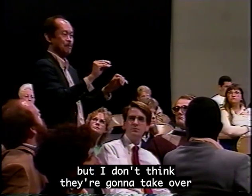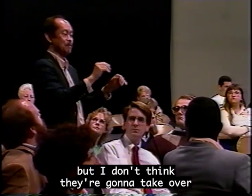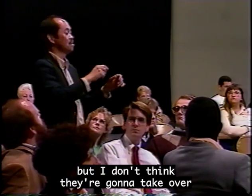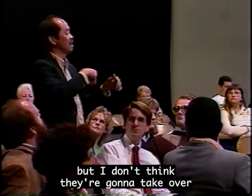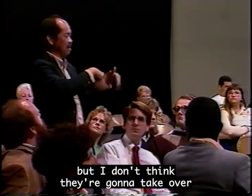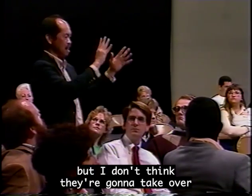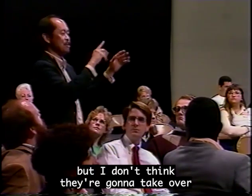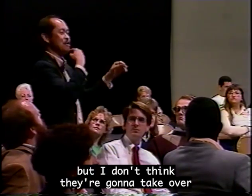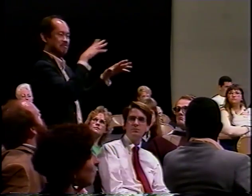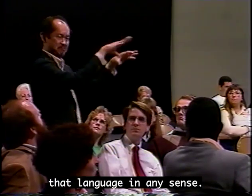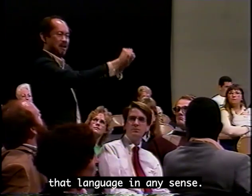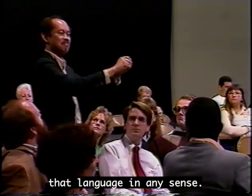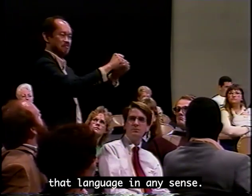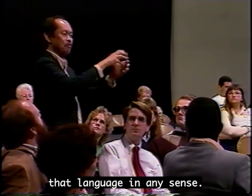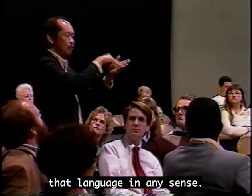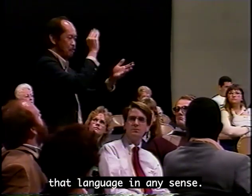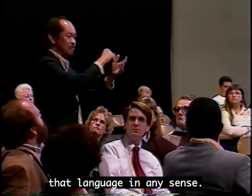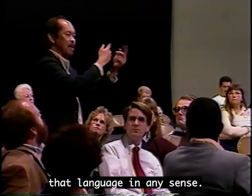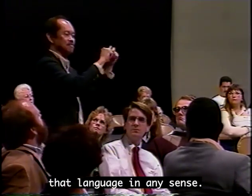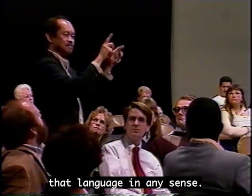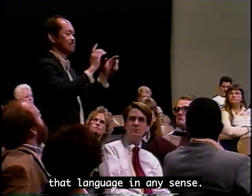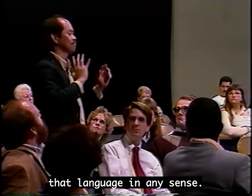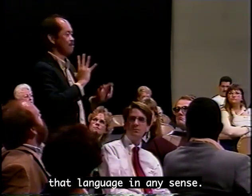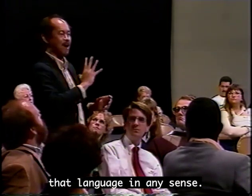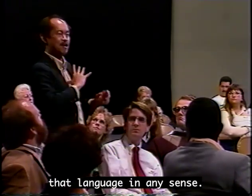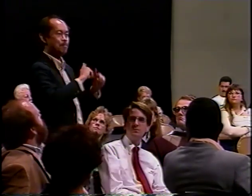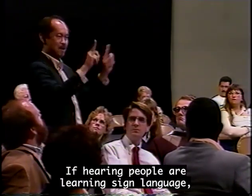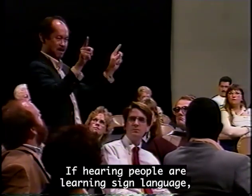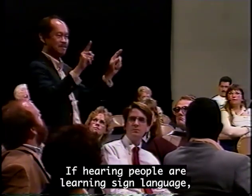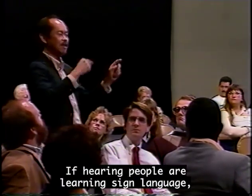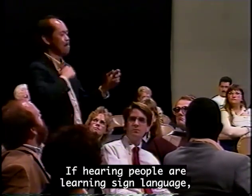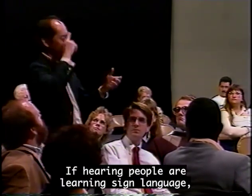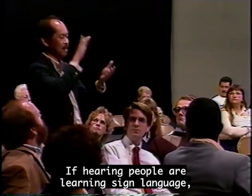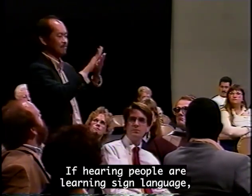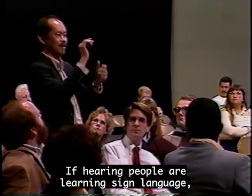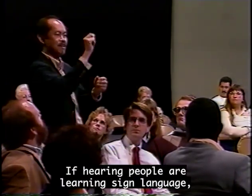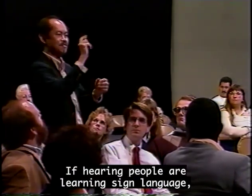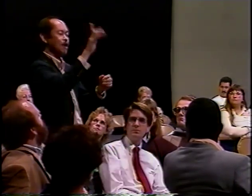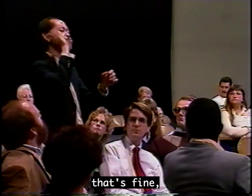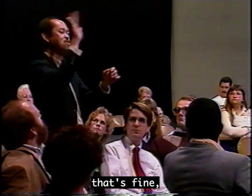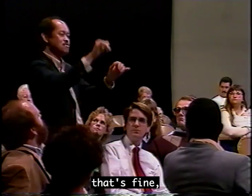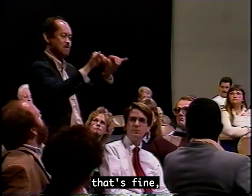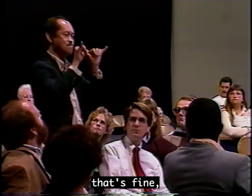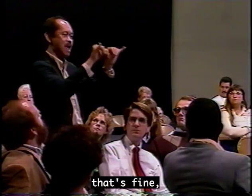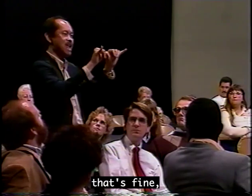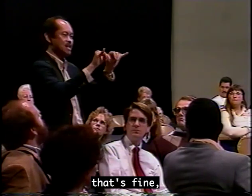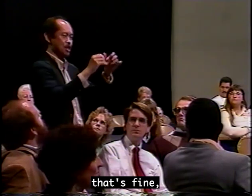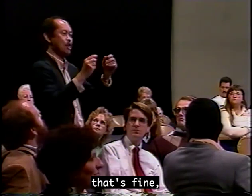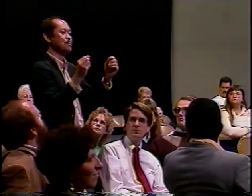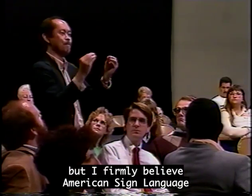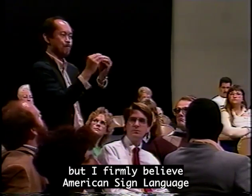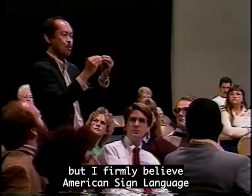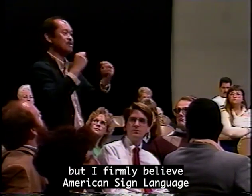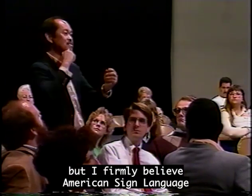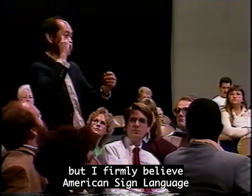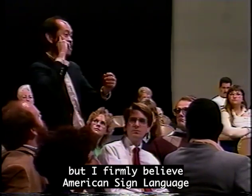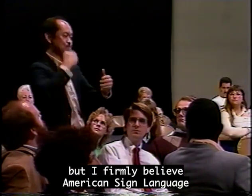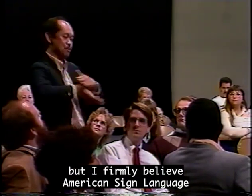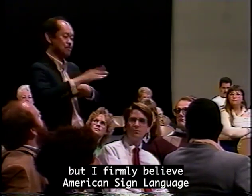they're going to take over that language in any sense. If hearing people are learning sign language, that's fine. But I firmly believe